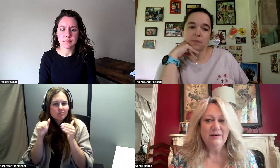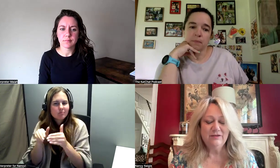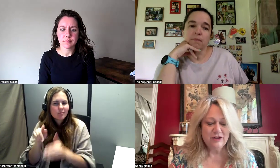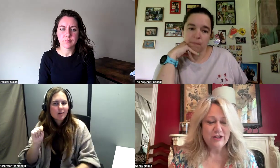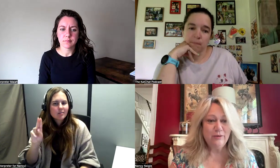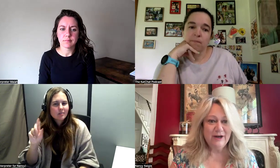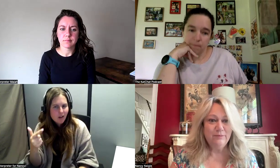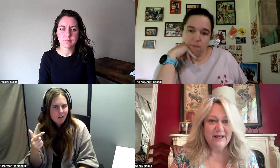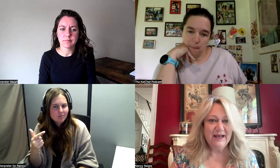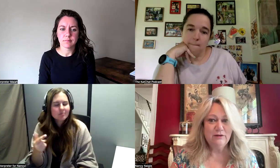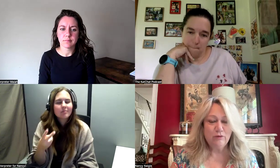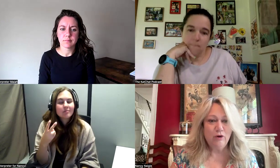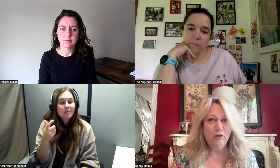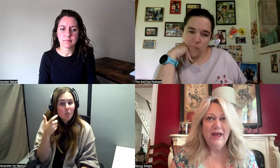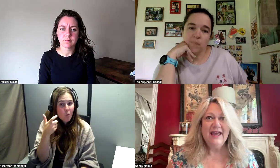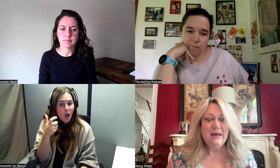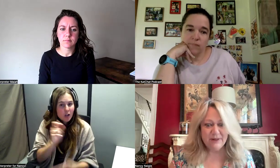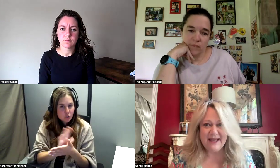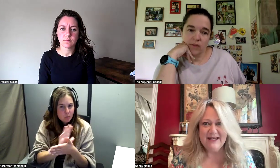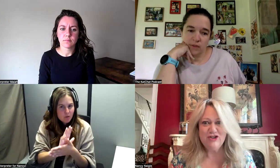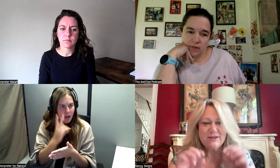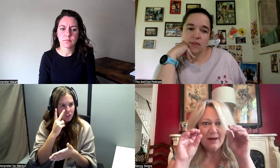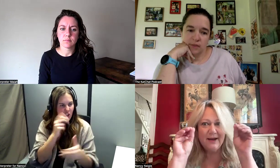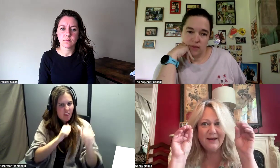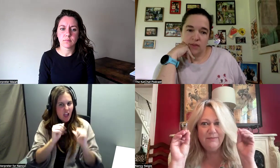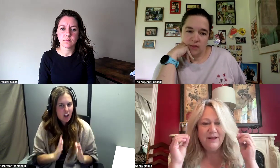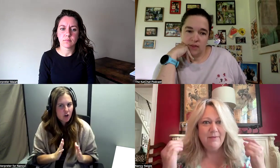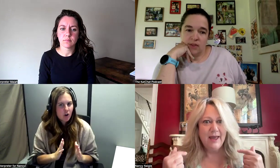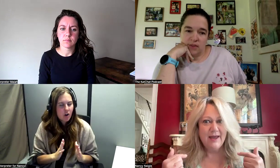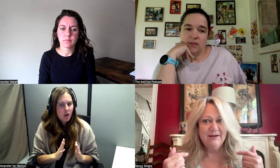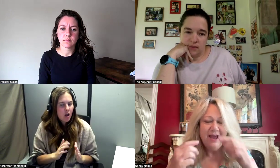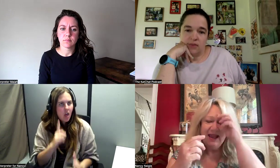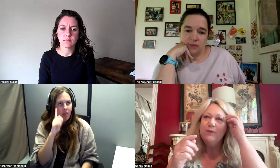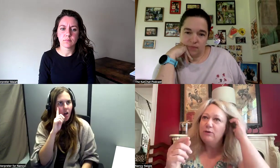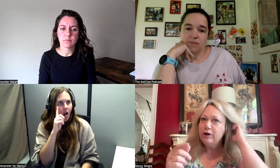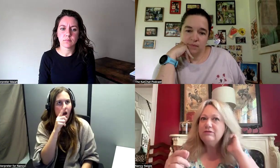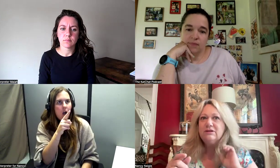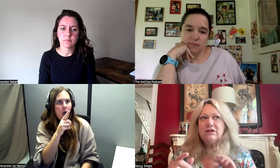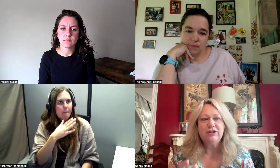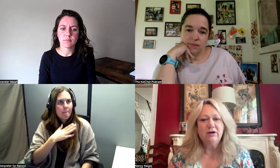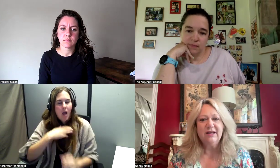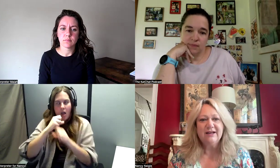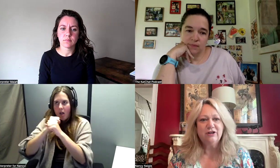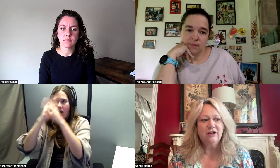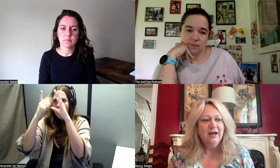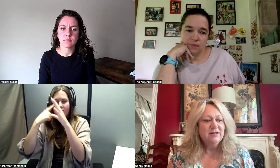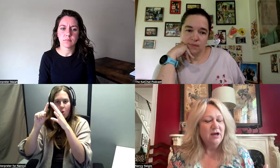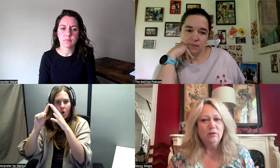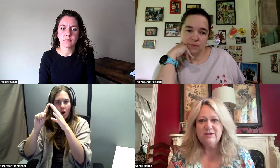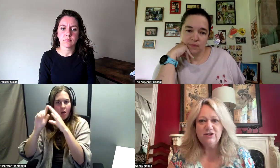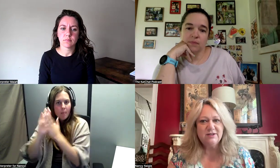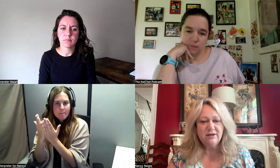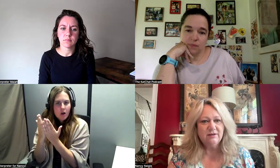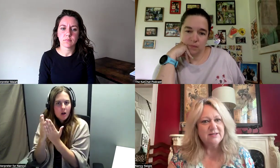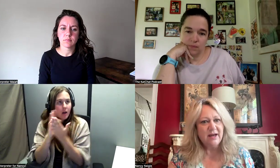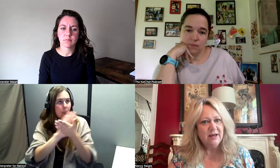movie, the gentleman who played the role, he played it just like it had been in my head. And when I wrote the Shell Collector, Tug